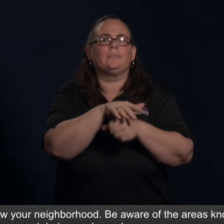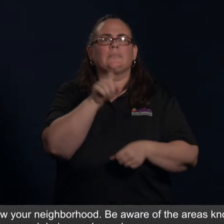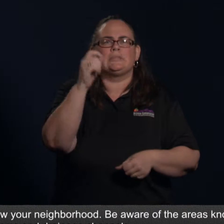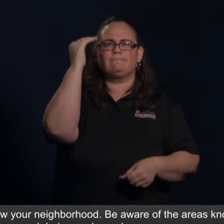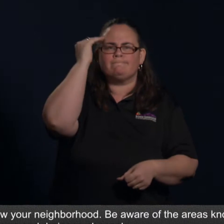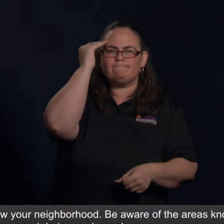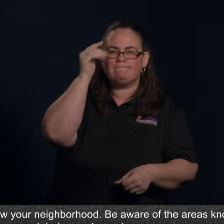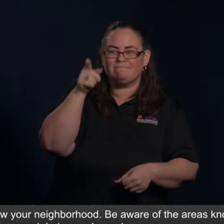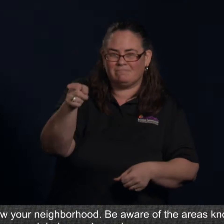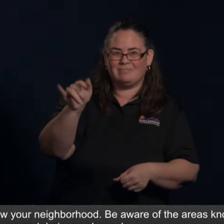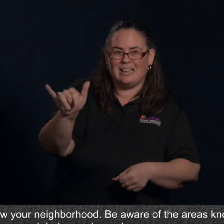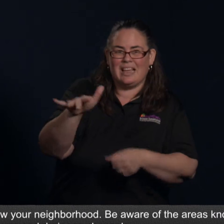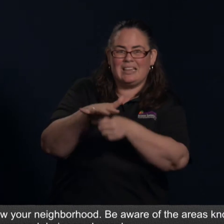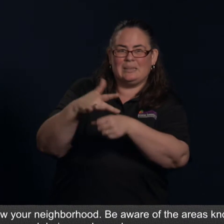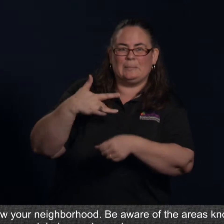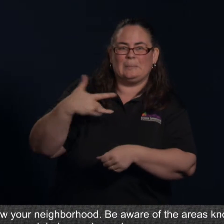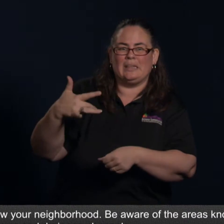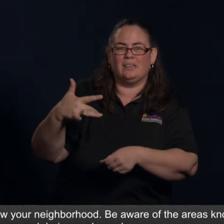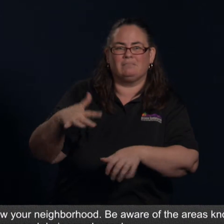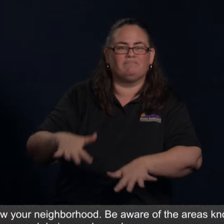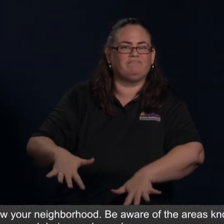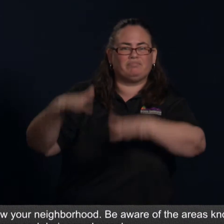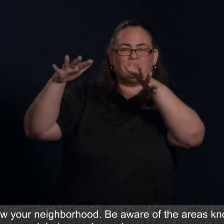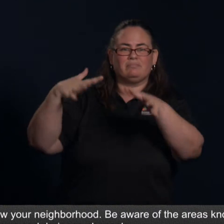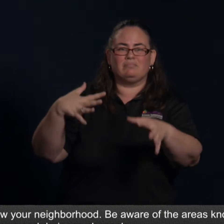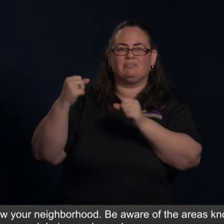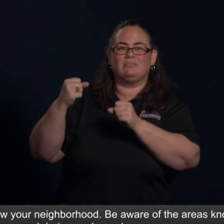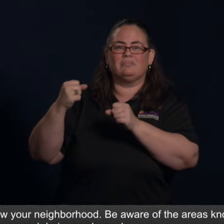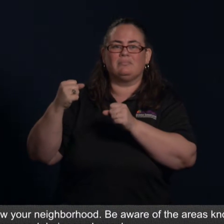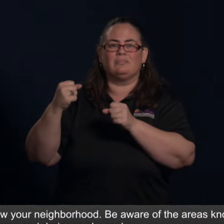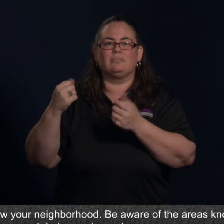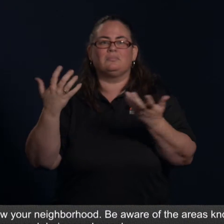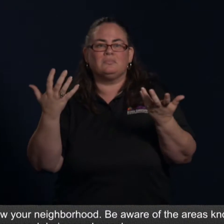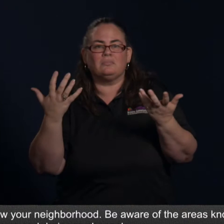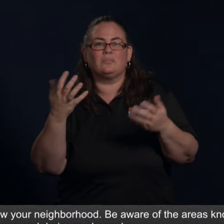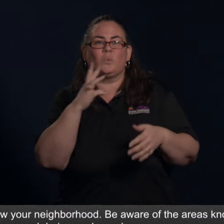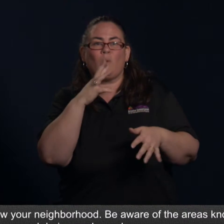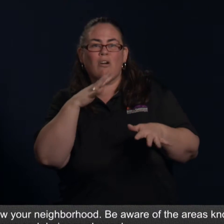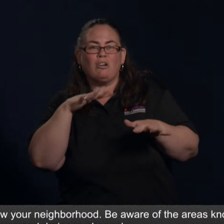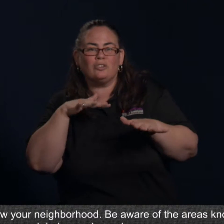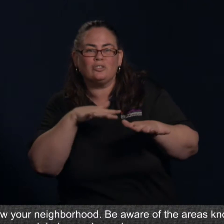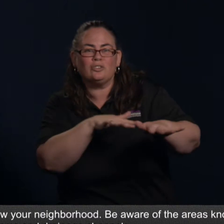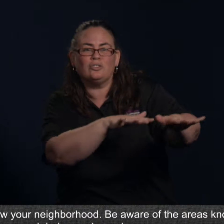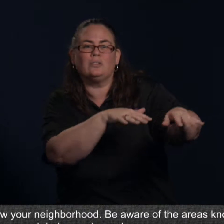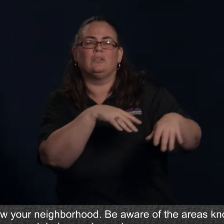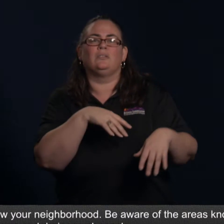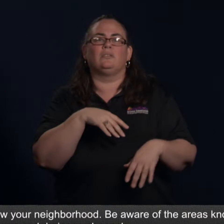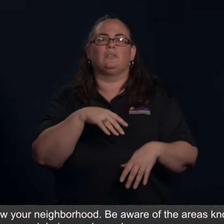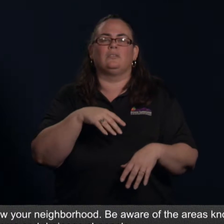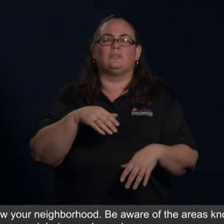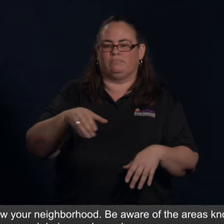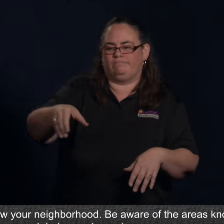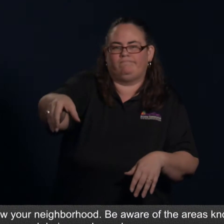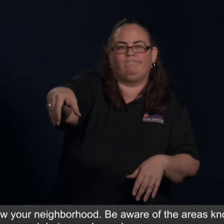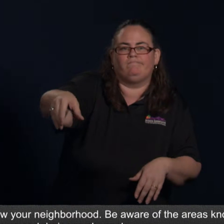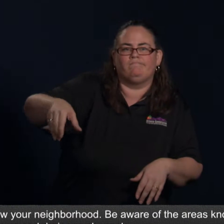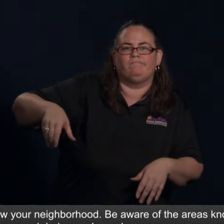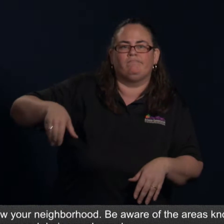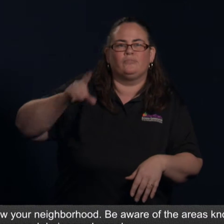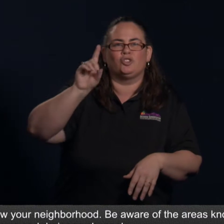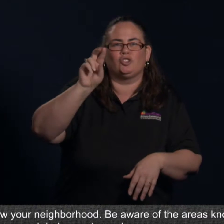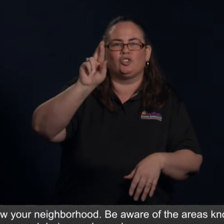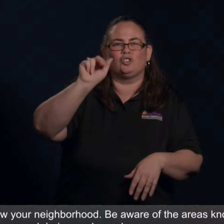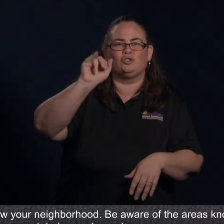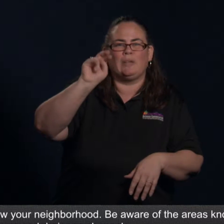Know your neighborhood. Be aware of the areas known to flood suddenly, like streams and